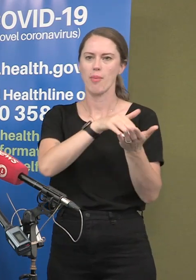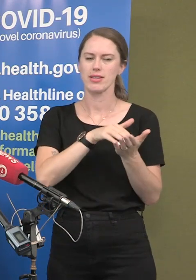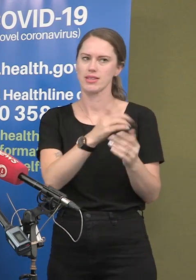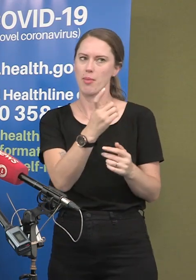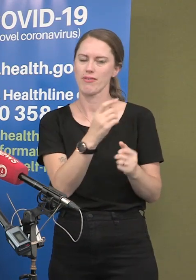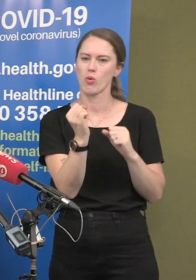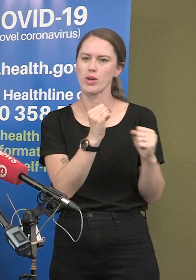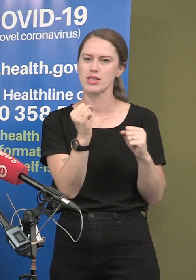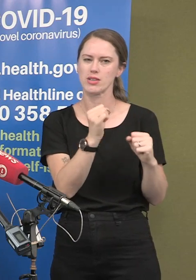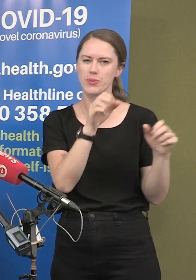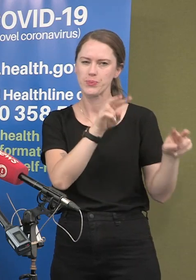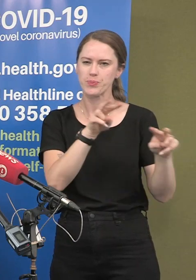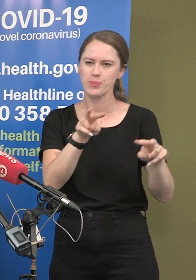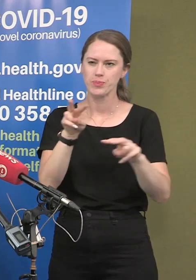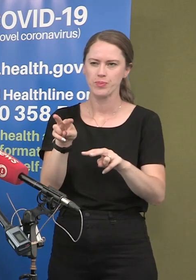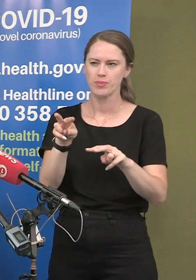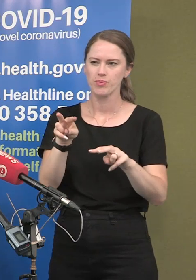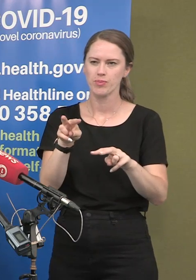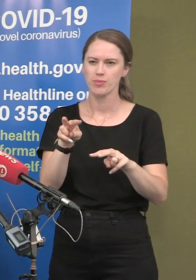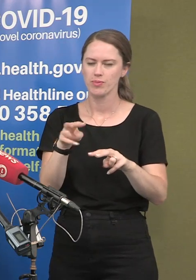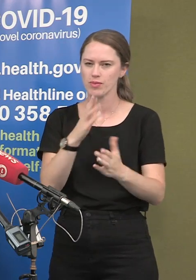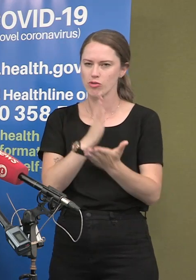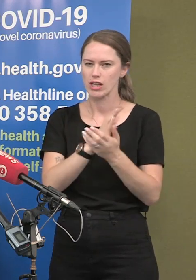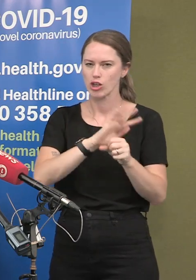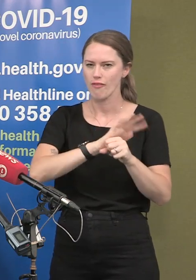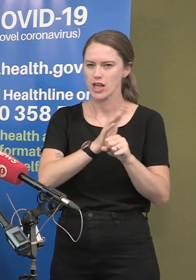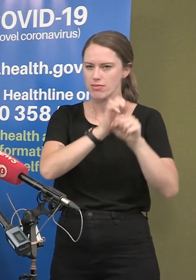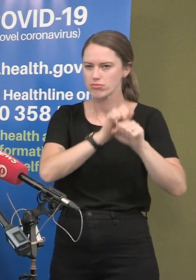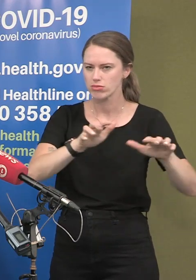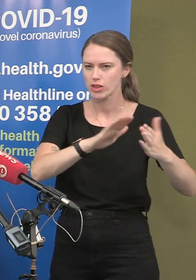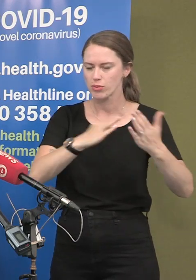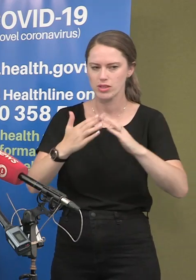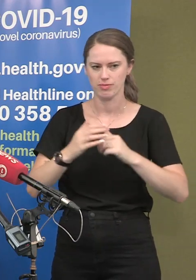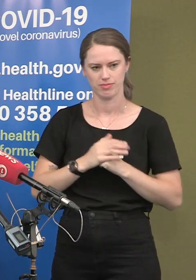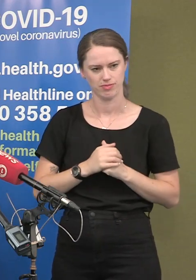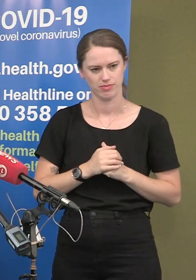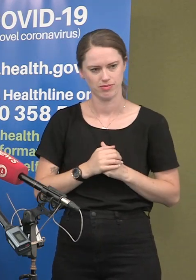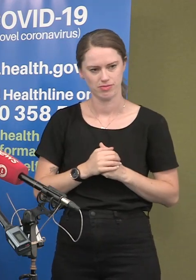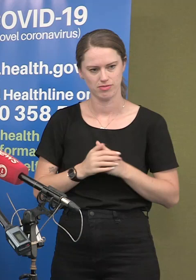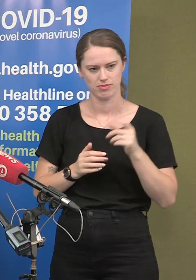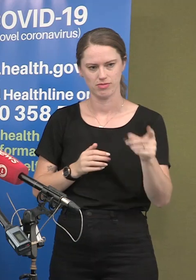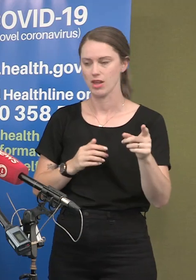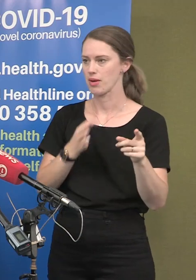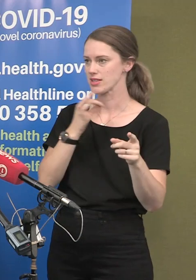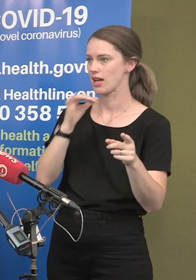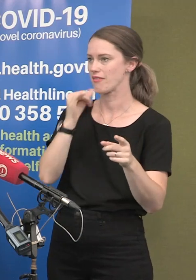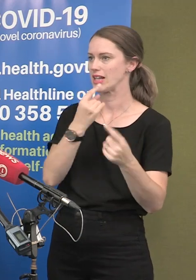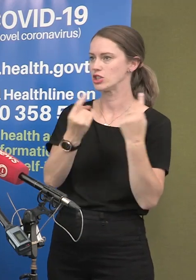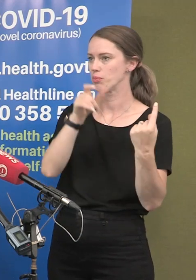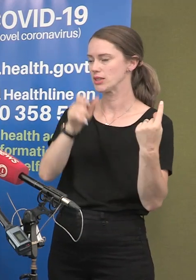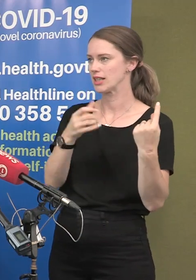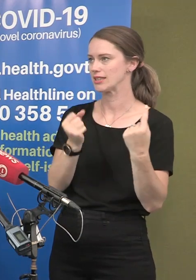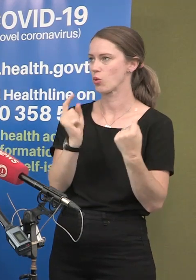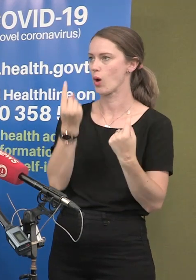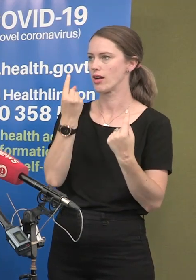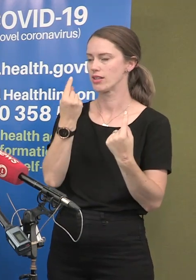winter to find out is there COVID-19 out there in the community. I'm basically asking if it's one swab per person. Is it one